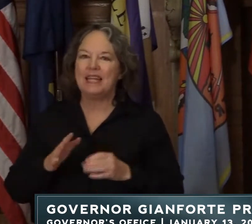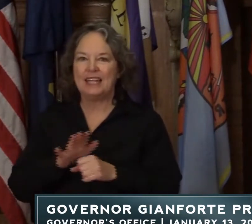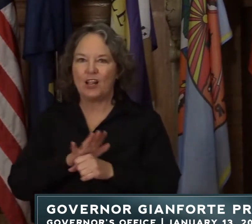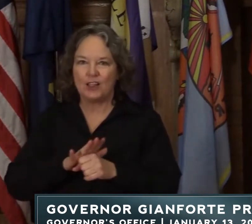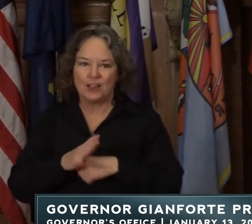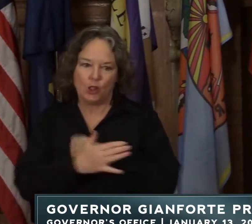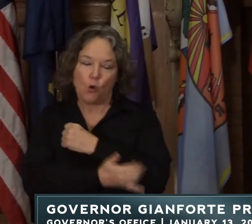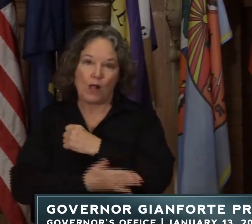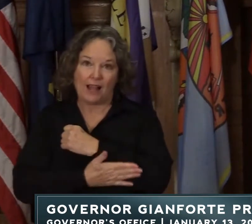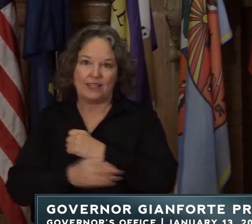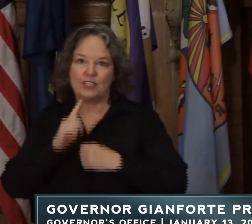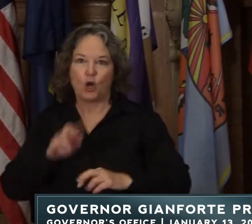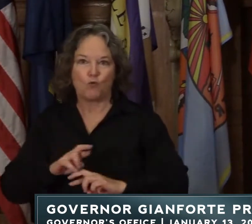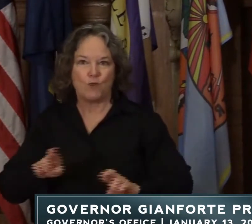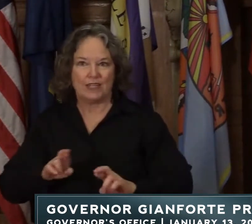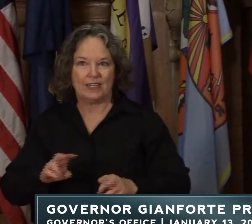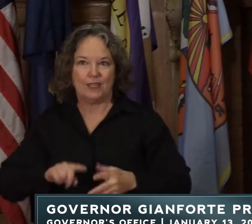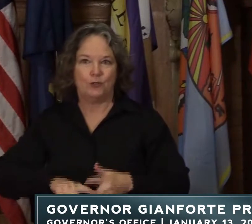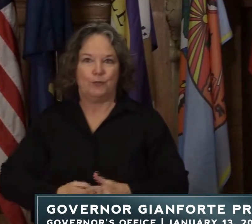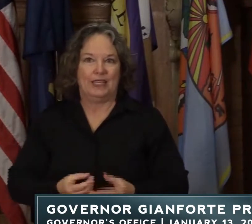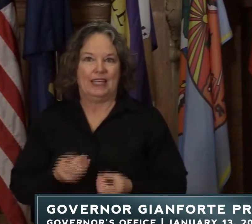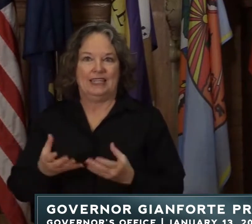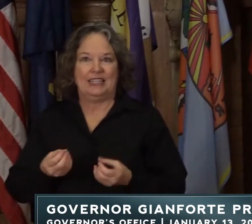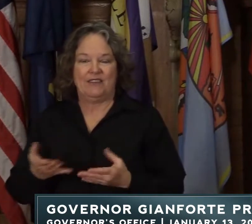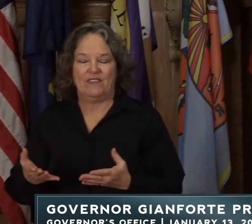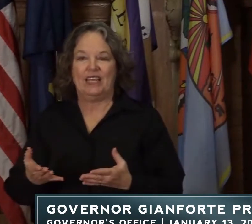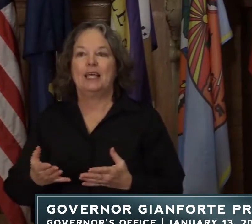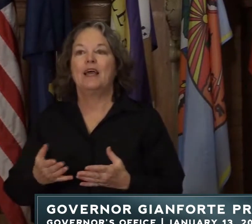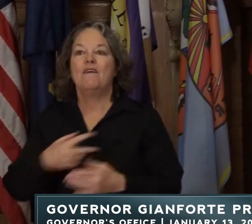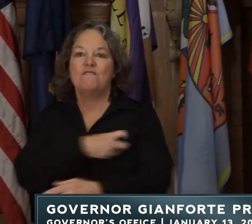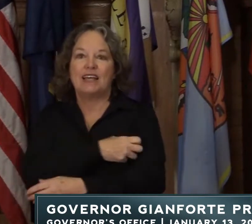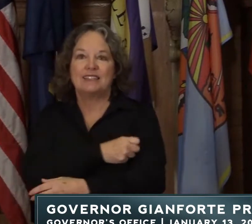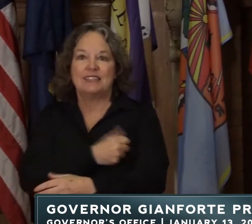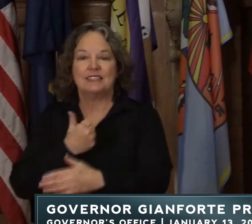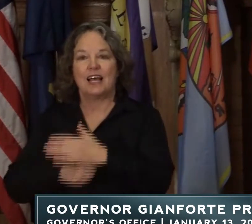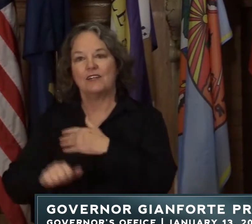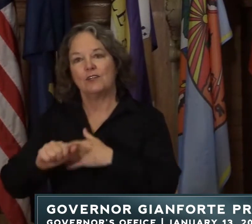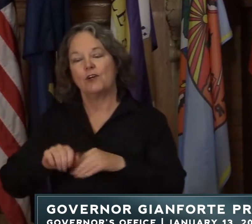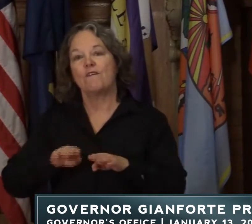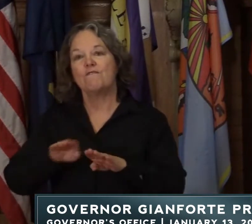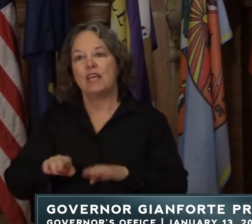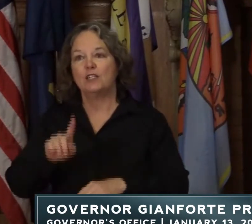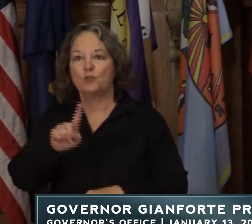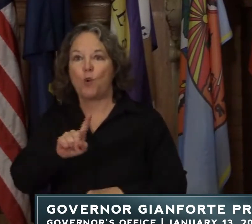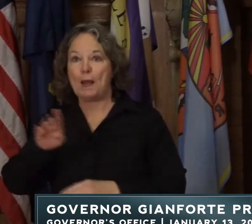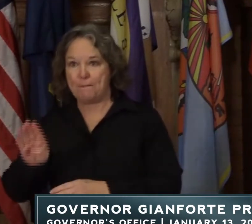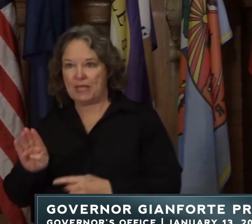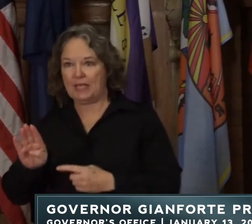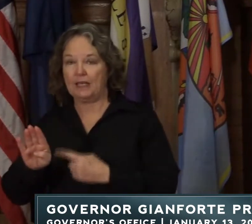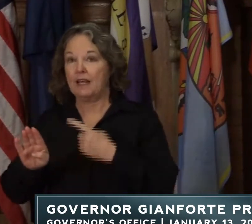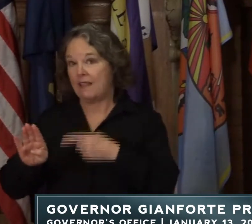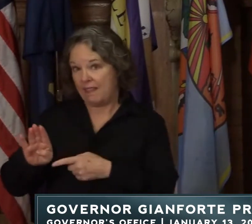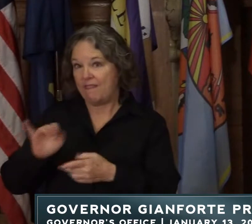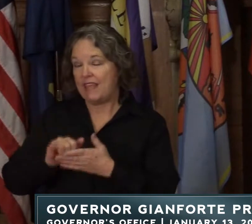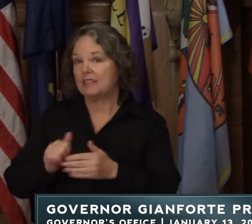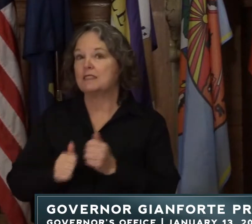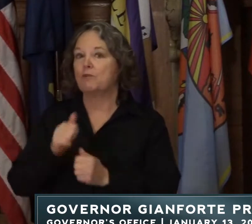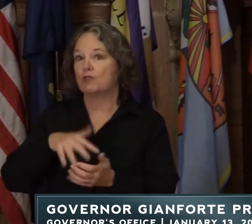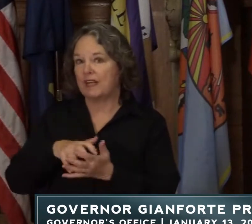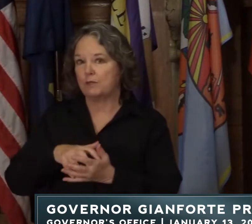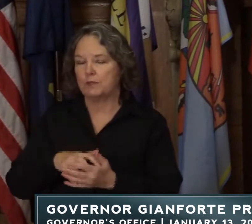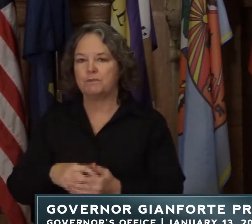to begin delivering vaccines under Phase 1B, which is the most vulnerable in our communities. Of the